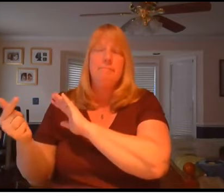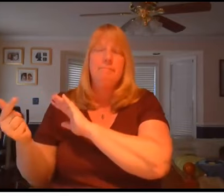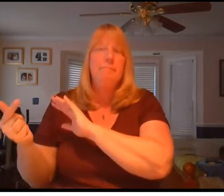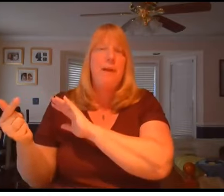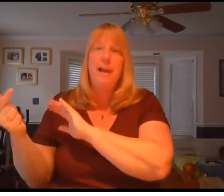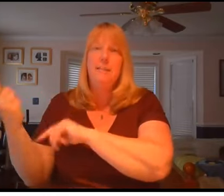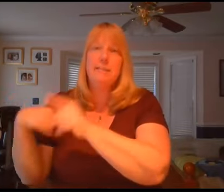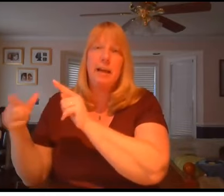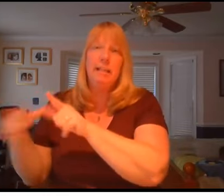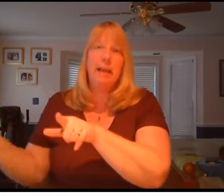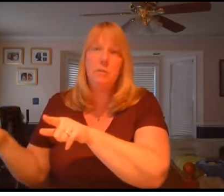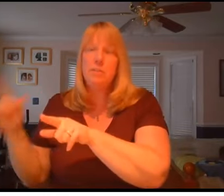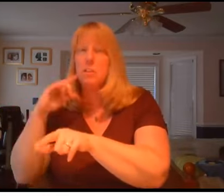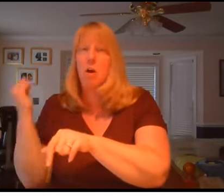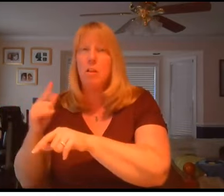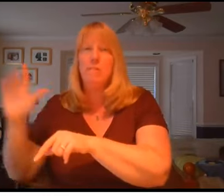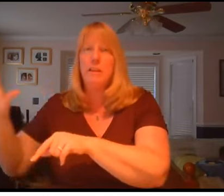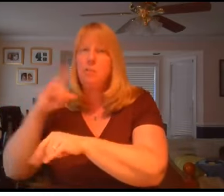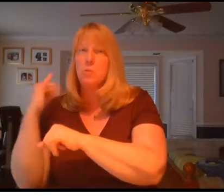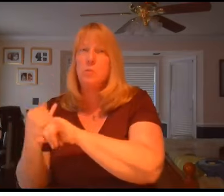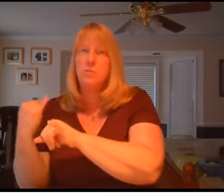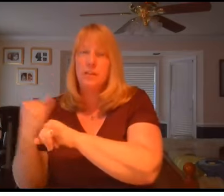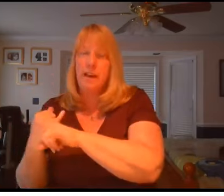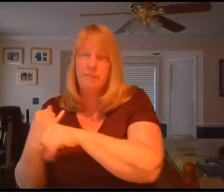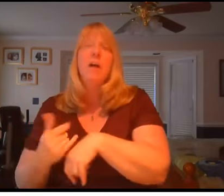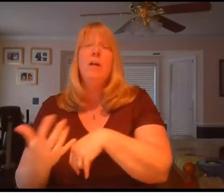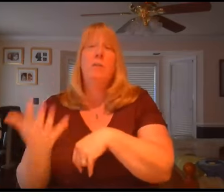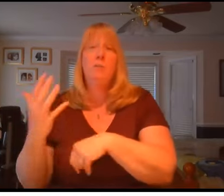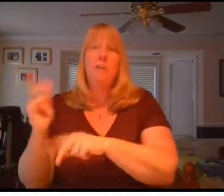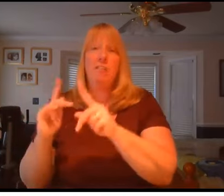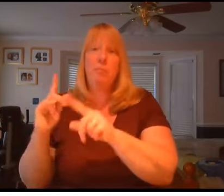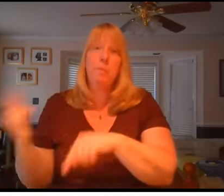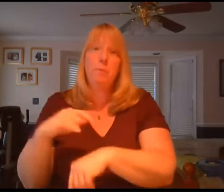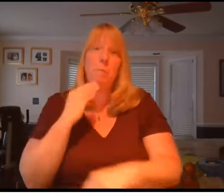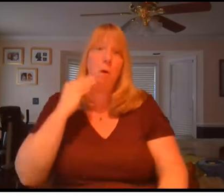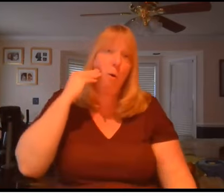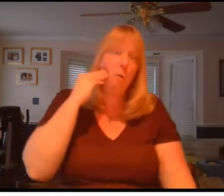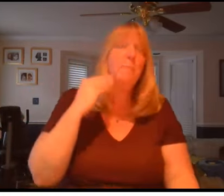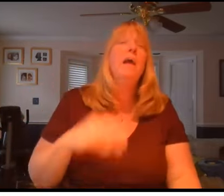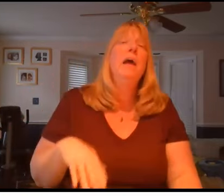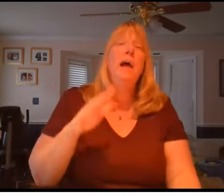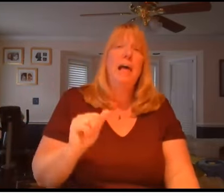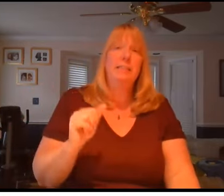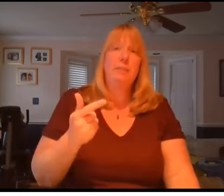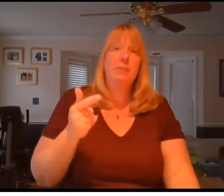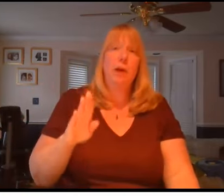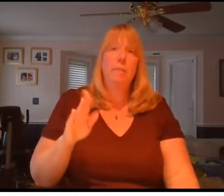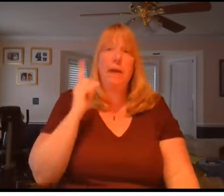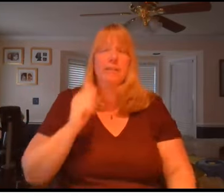they should follow Germany and make sign language illegal in all of their deaf schools. When the American